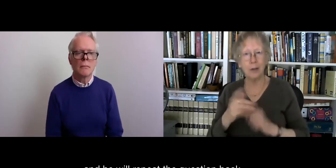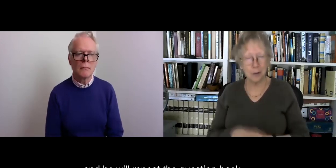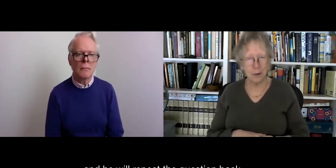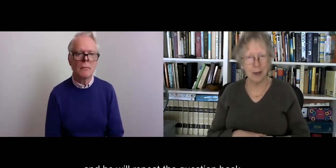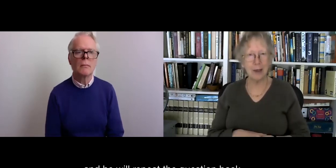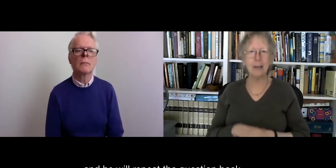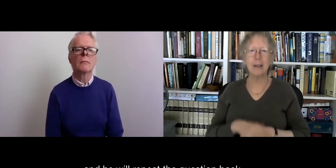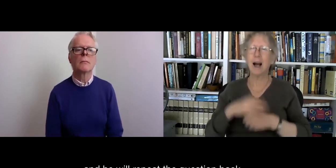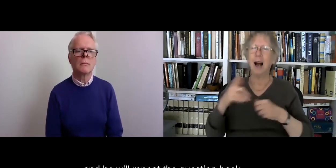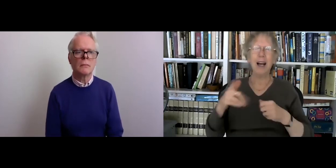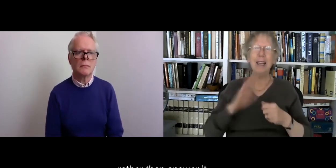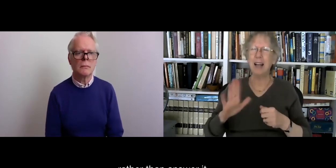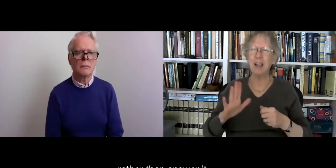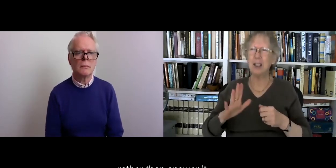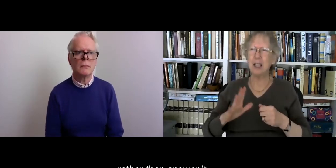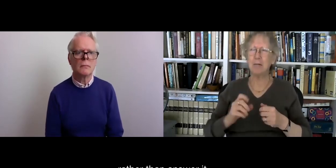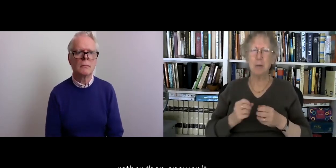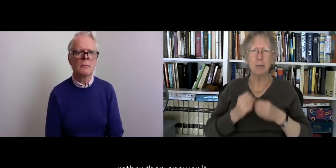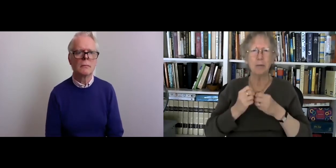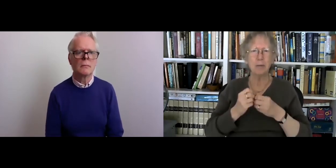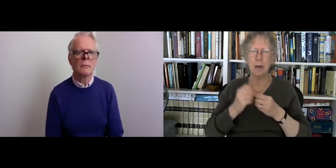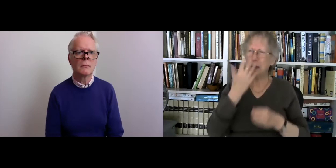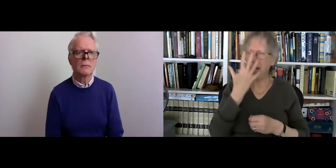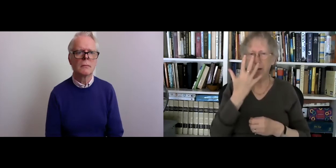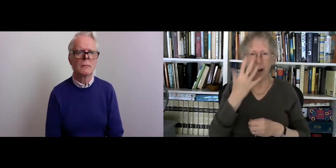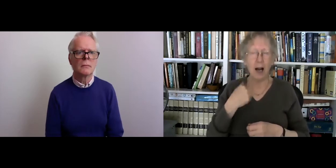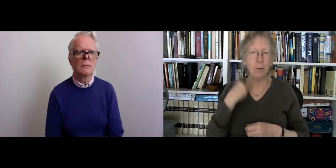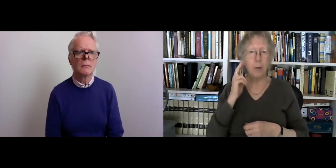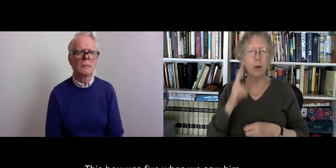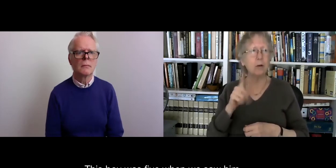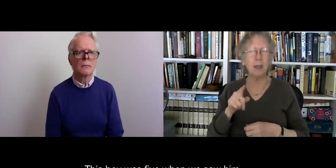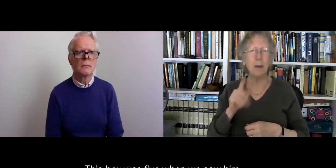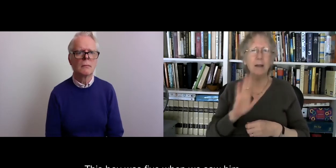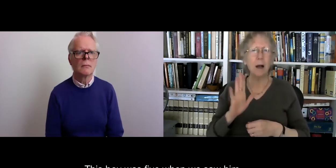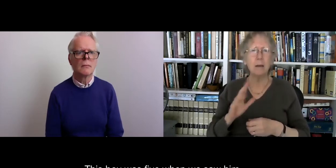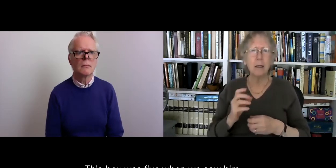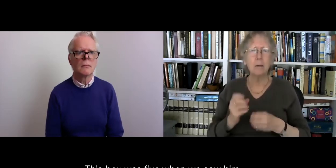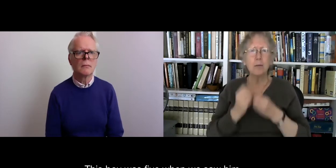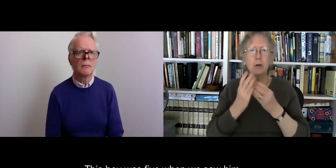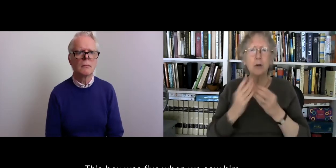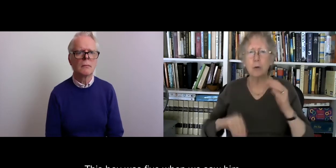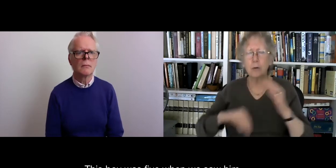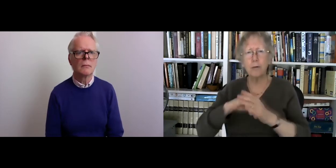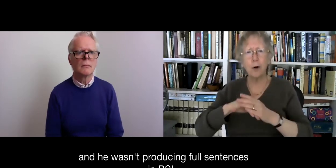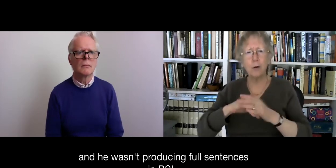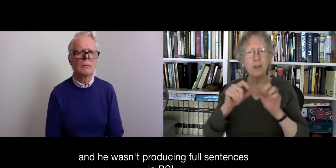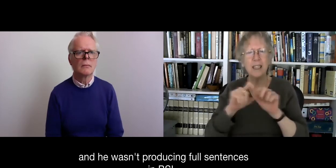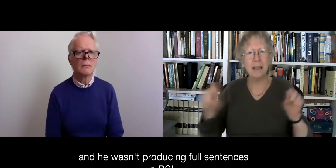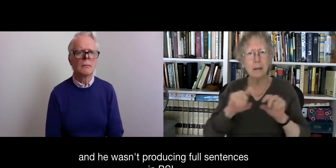back rather than answer it. This boy was 5 when we saw him, and he wasn't producing